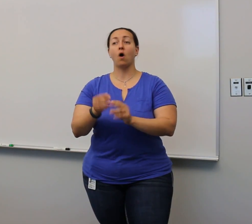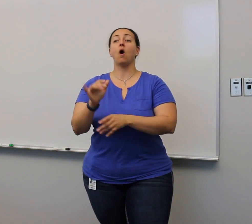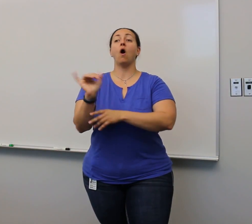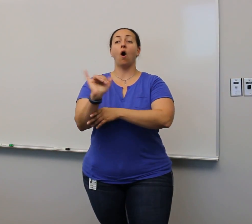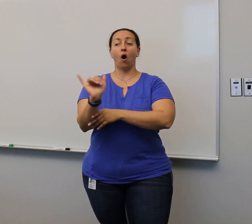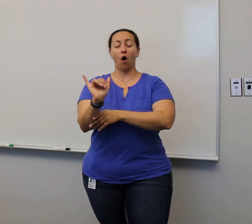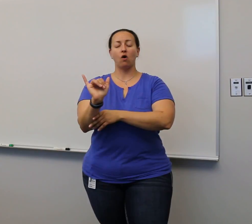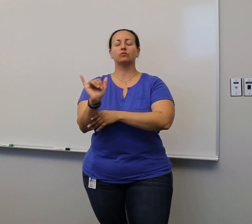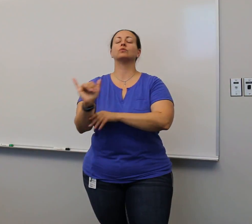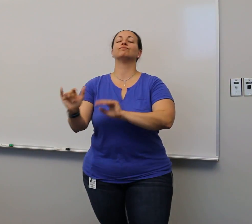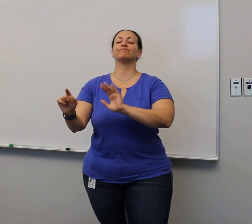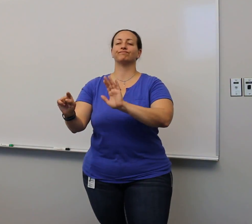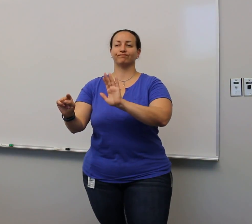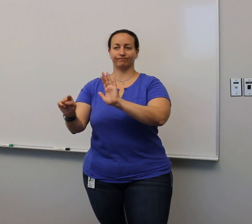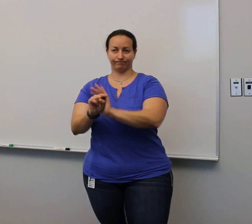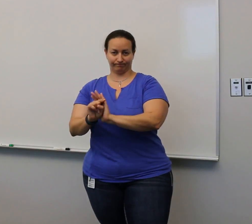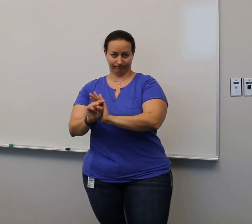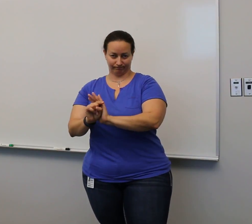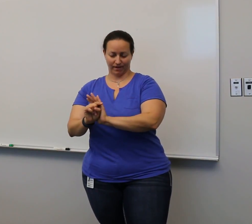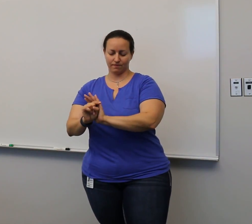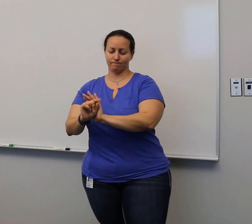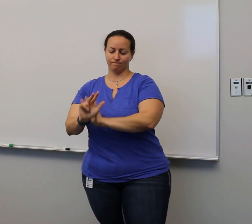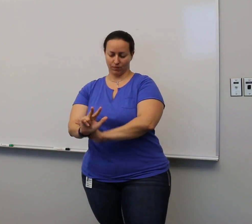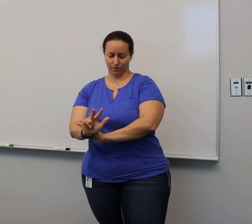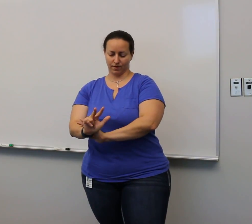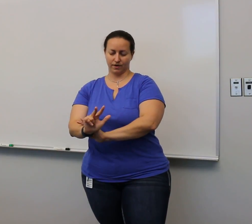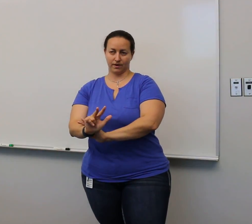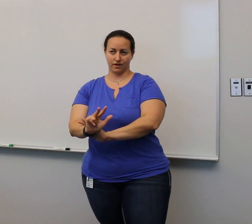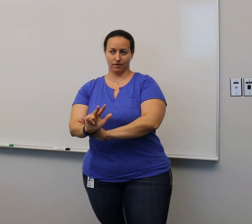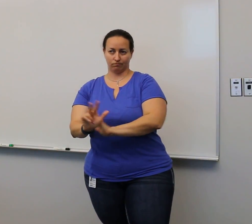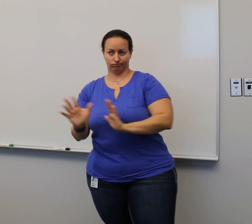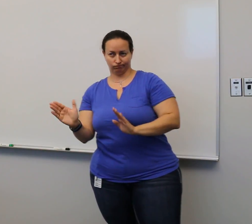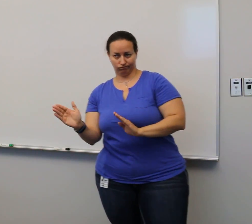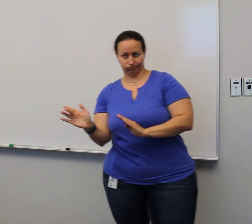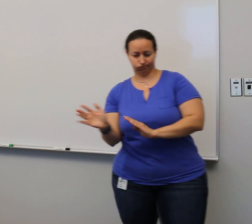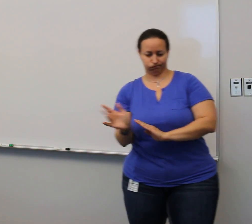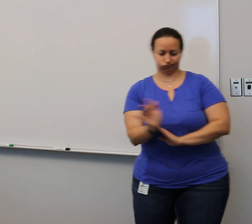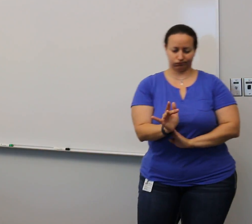So the numbers -3, up to 3, and so on in both directions.